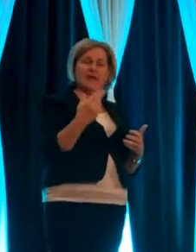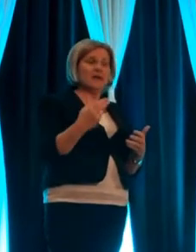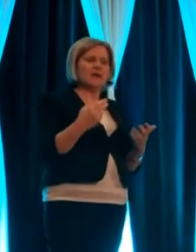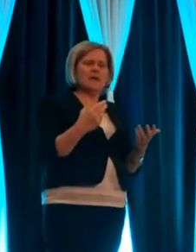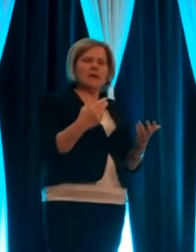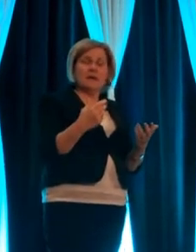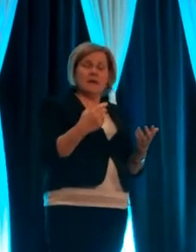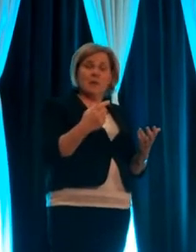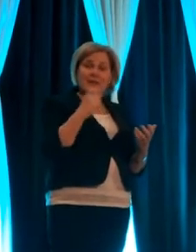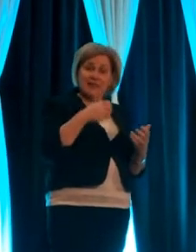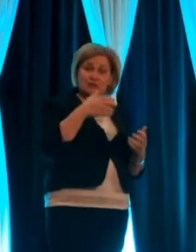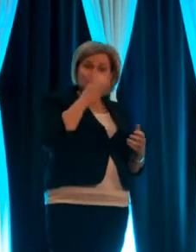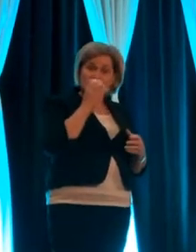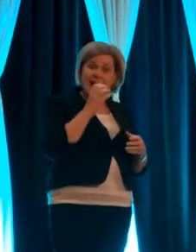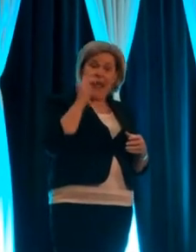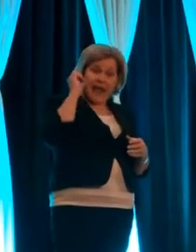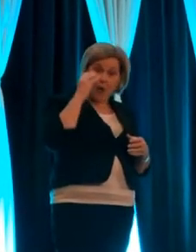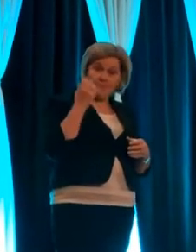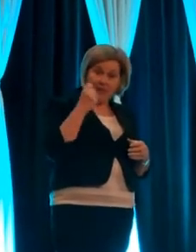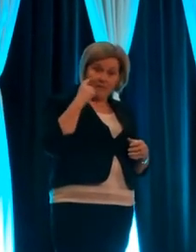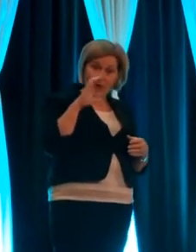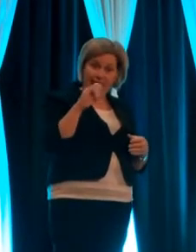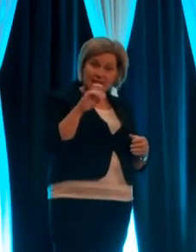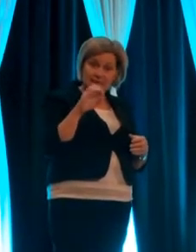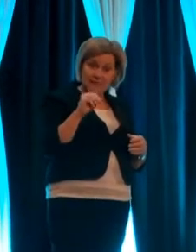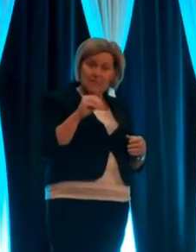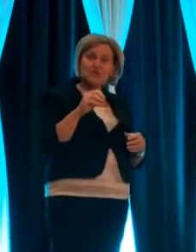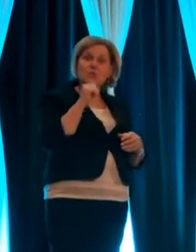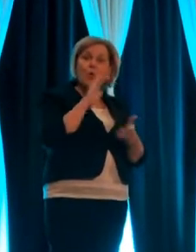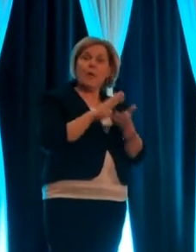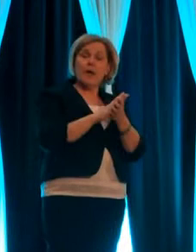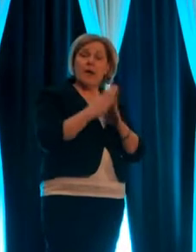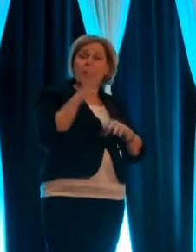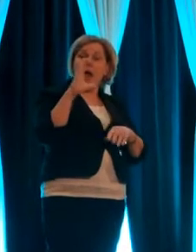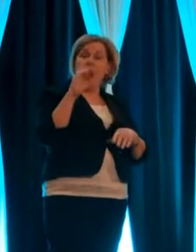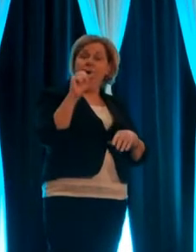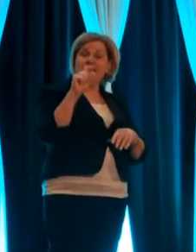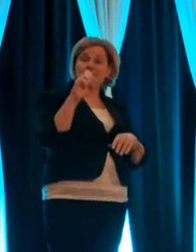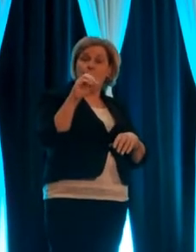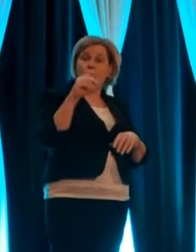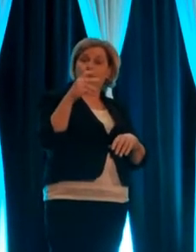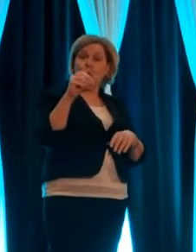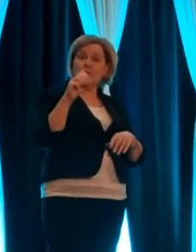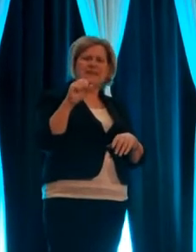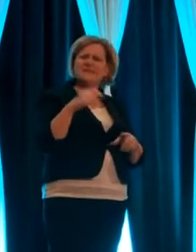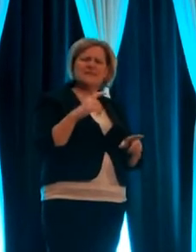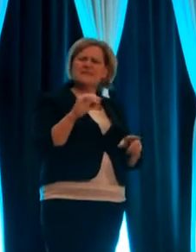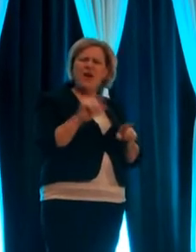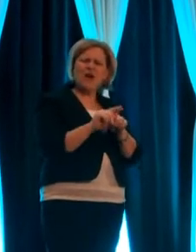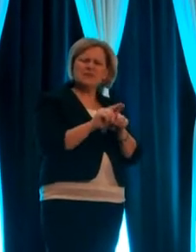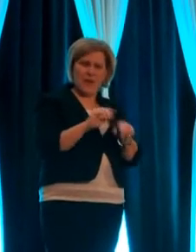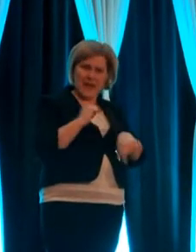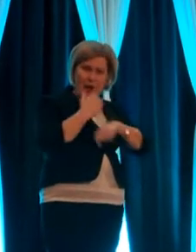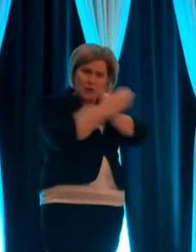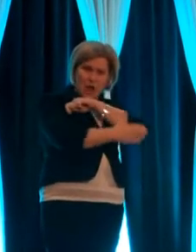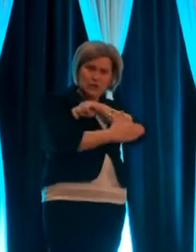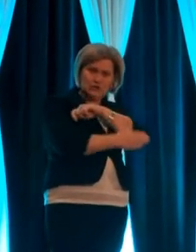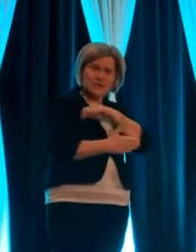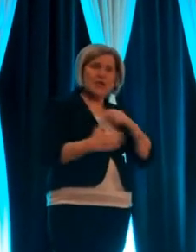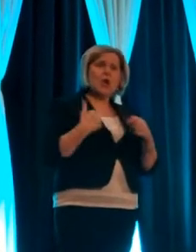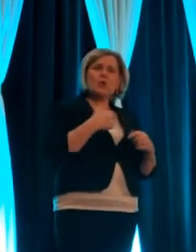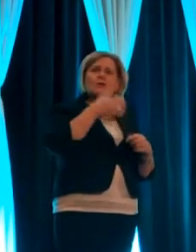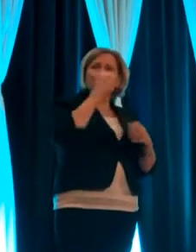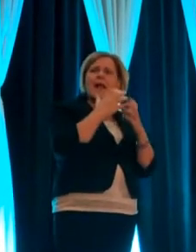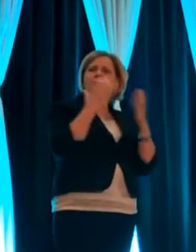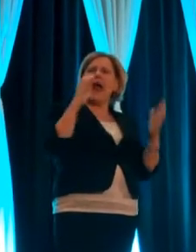we need to drink cow's milk for calcium so we don't get osteoporosis is also a myth. In our country, we